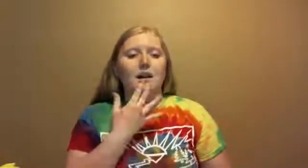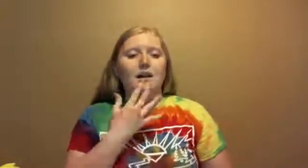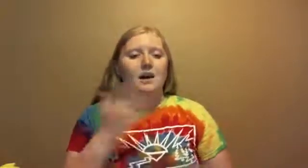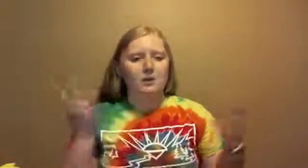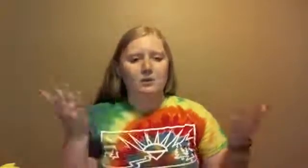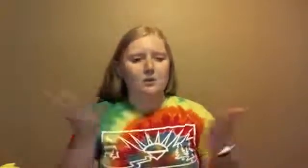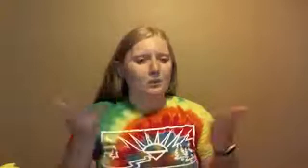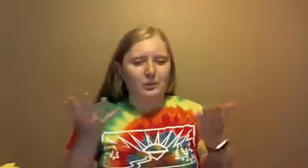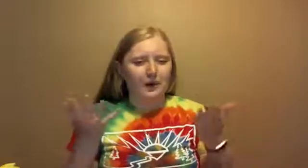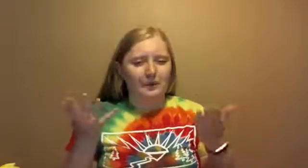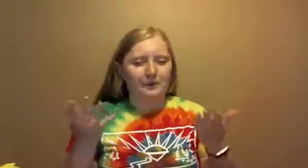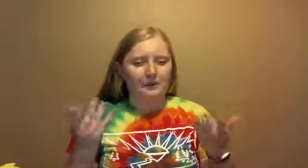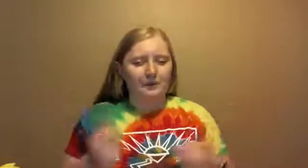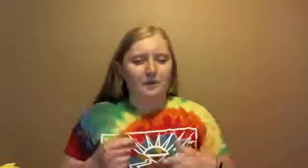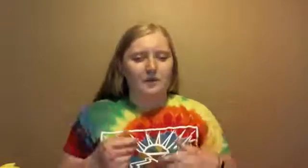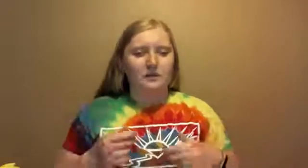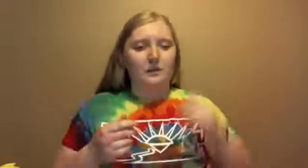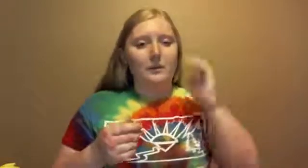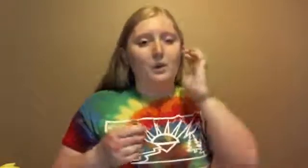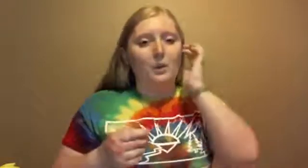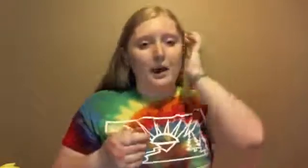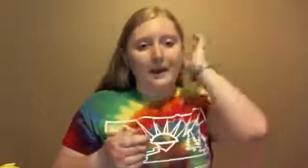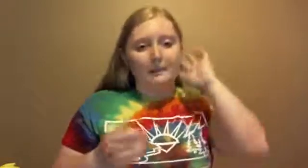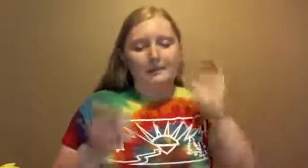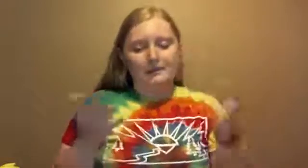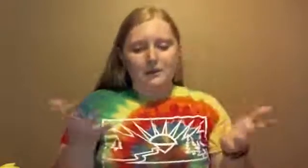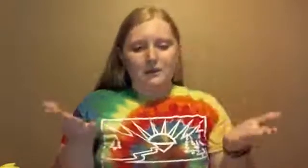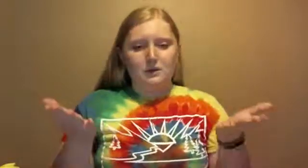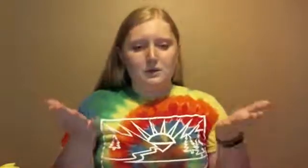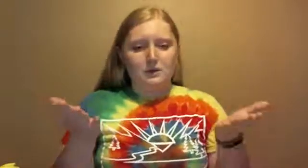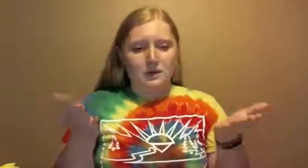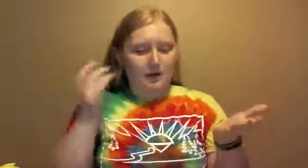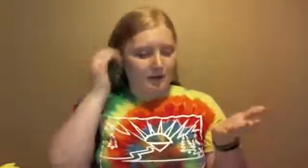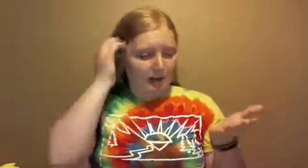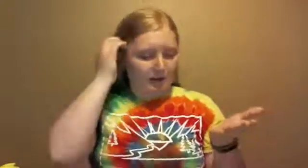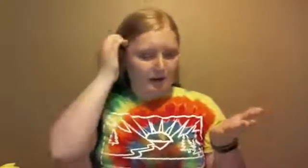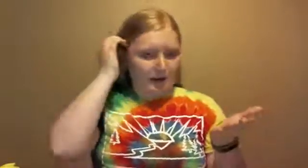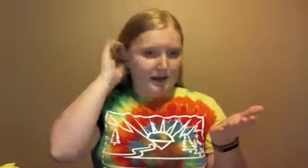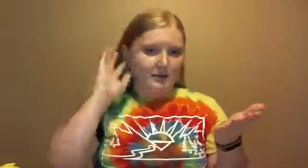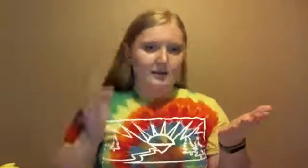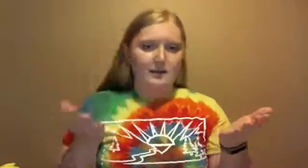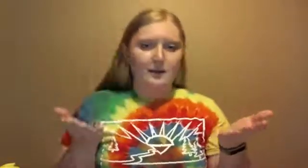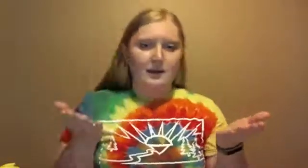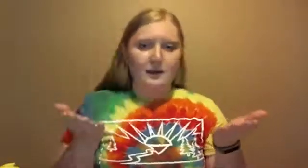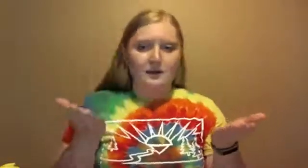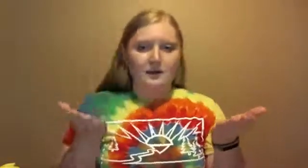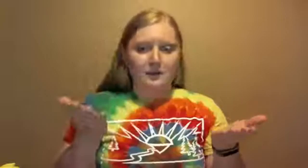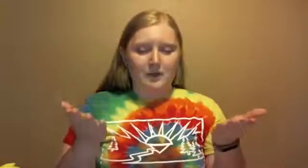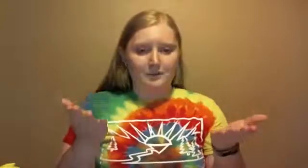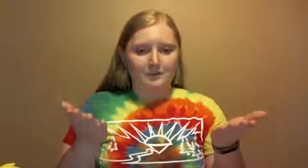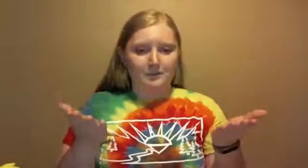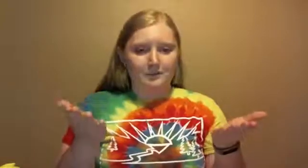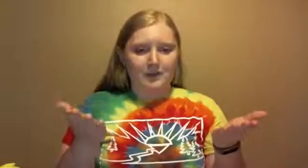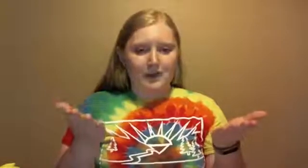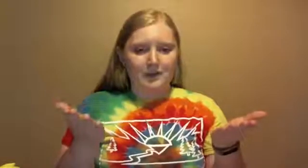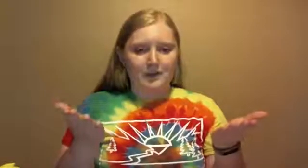color, what? So for what, you have your hands like you're a server, and you